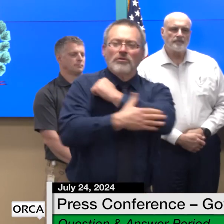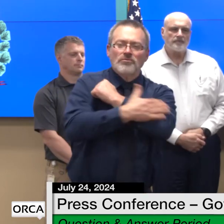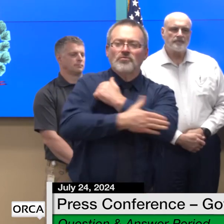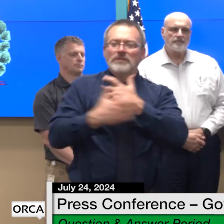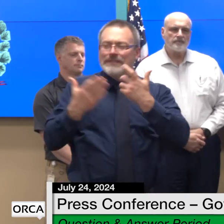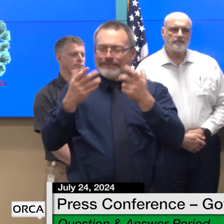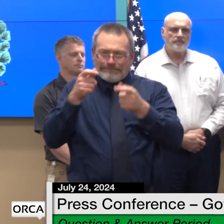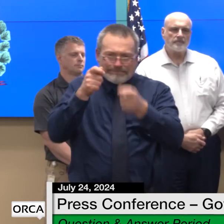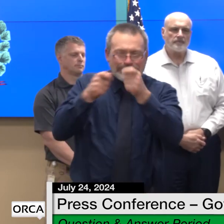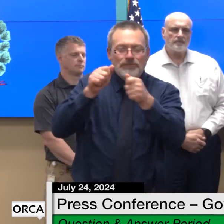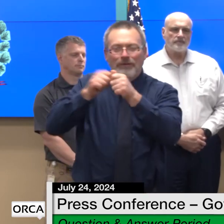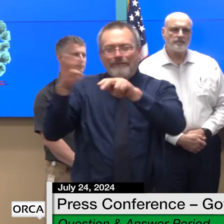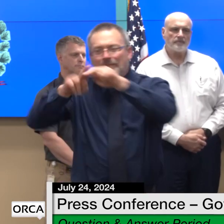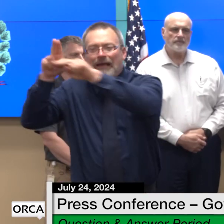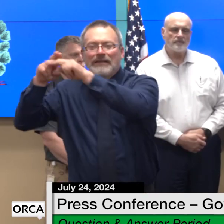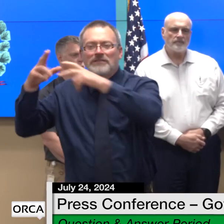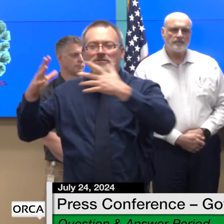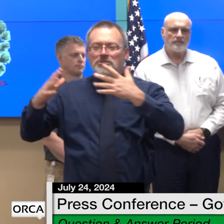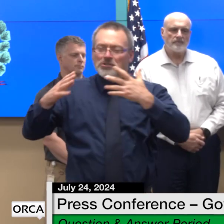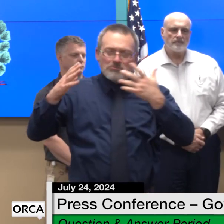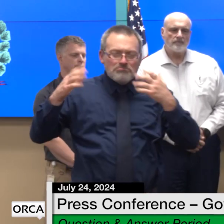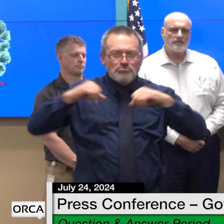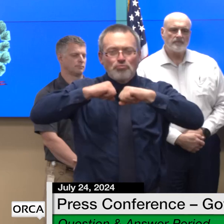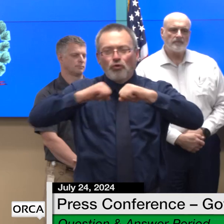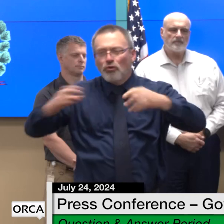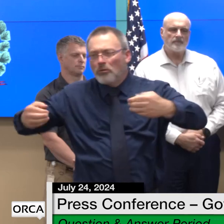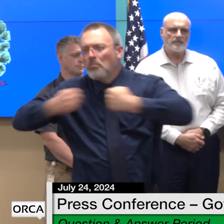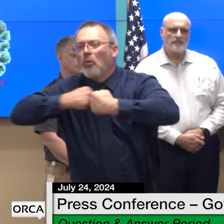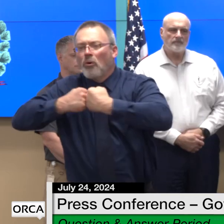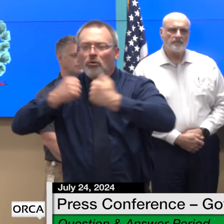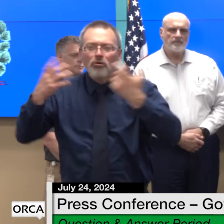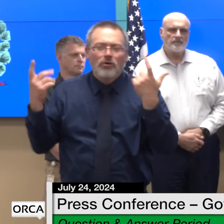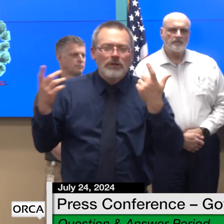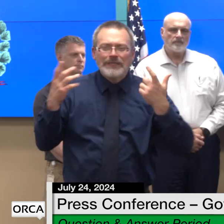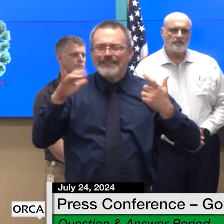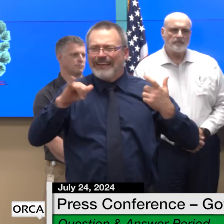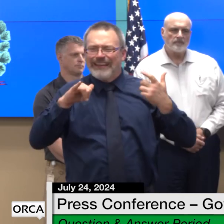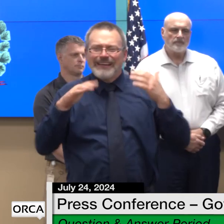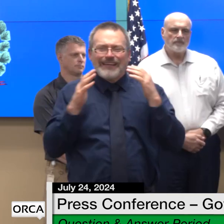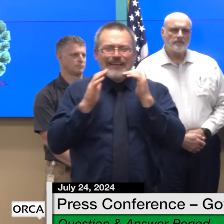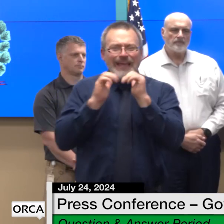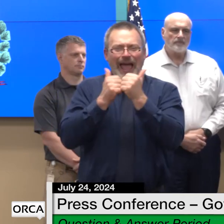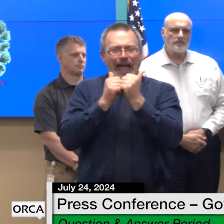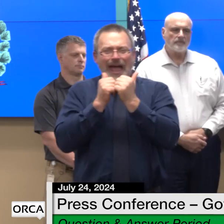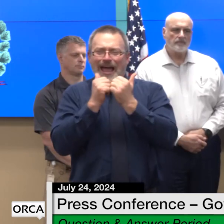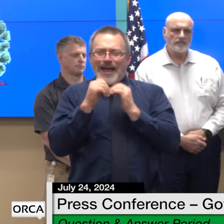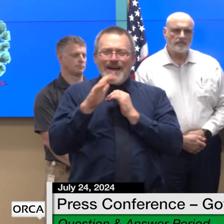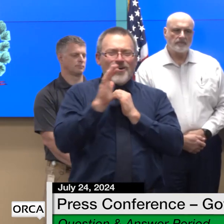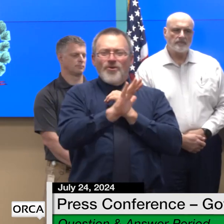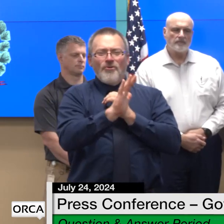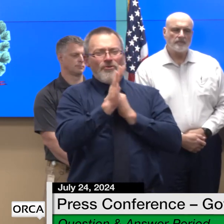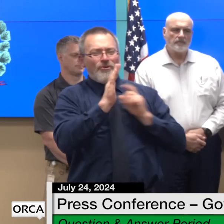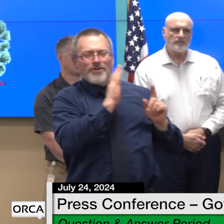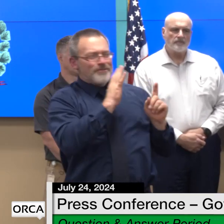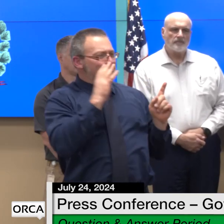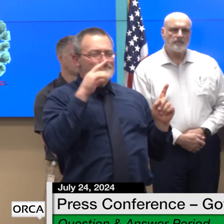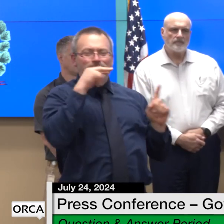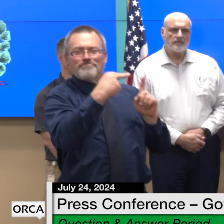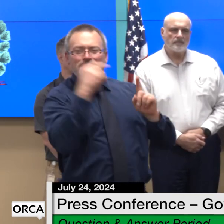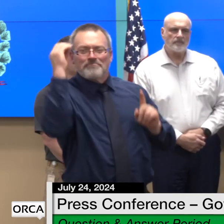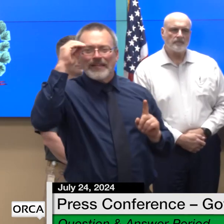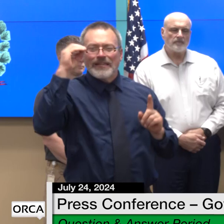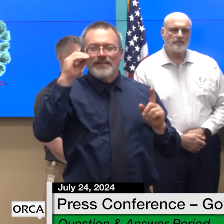I mean, there's those basic issues. How is she going to... I don't know what her position is on Ukraine. I don't know what her position